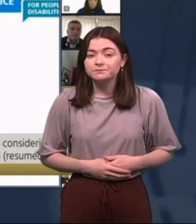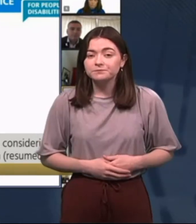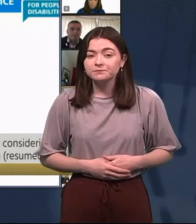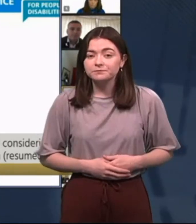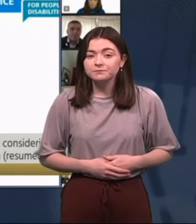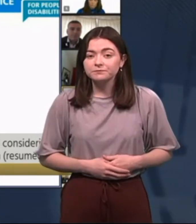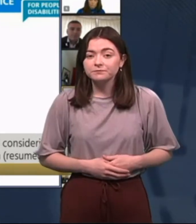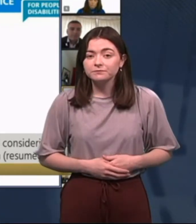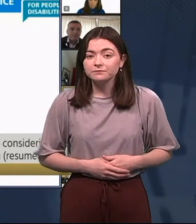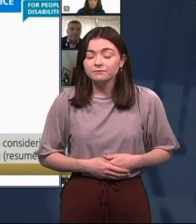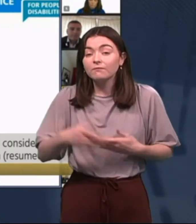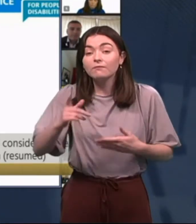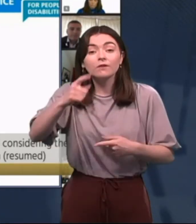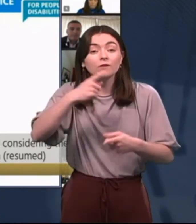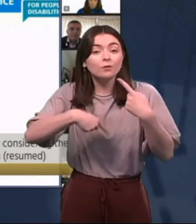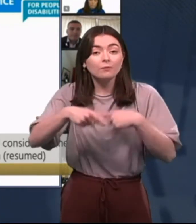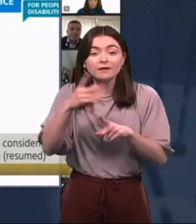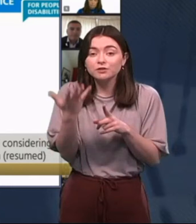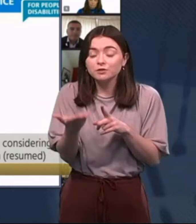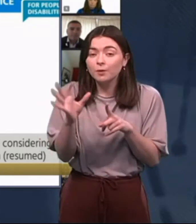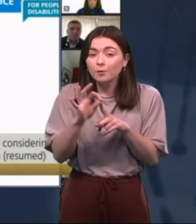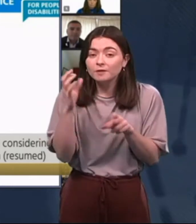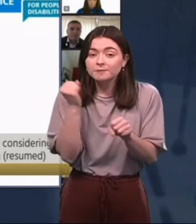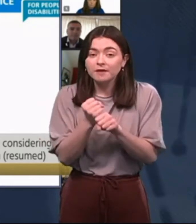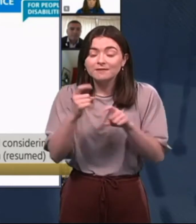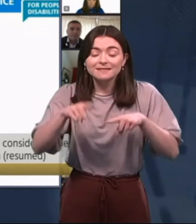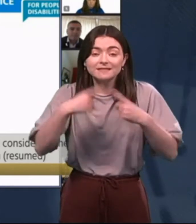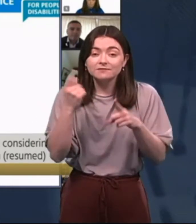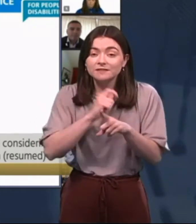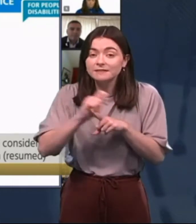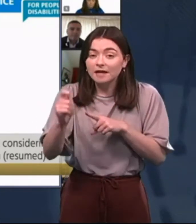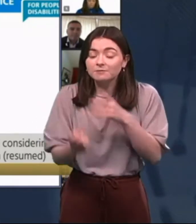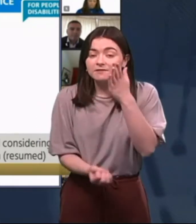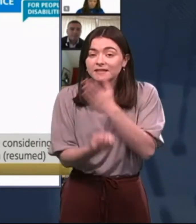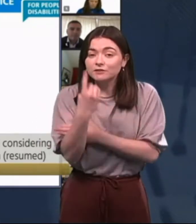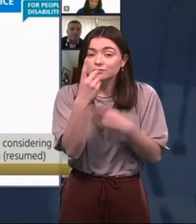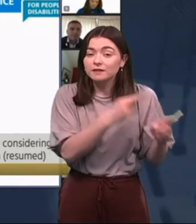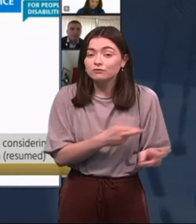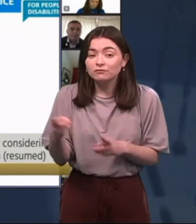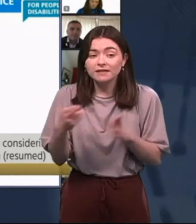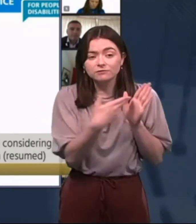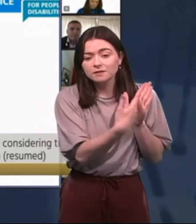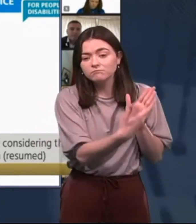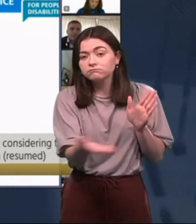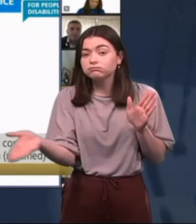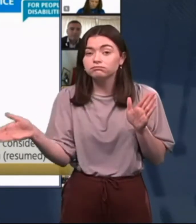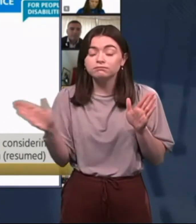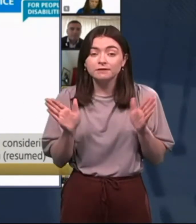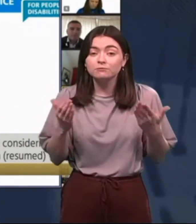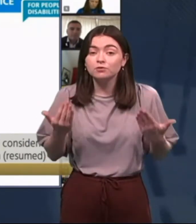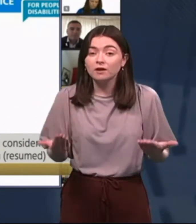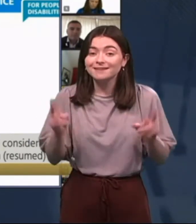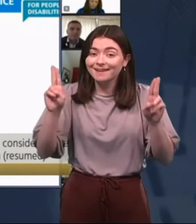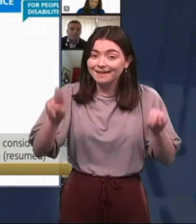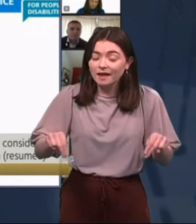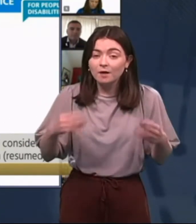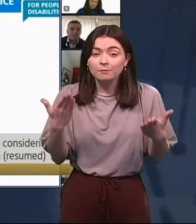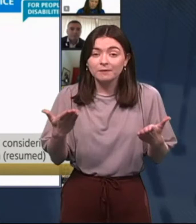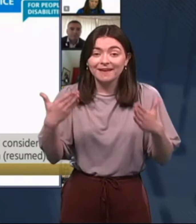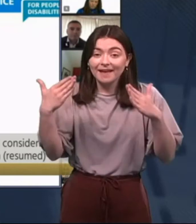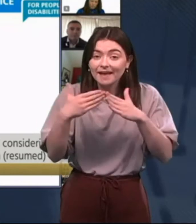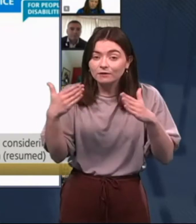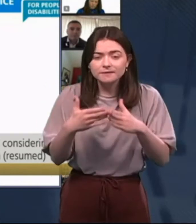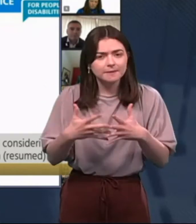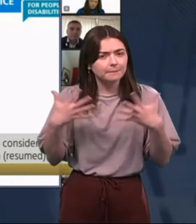I think that to your point around the types of issues that come up for us, it's very wide ranging. It can be housing